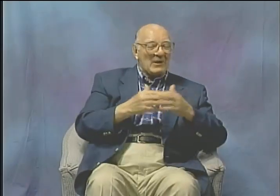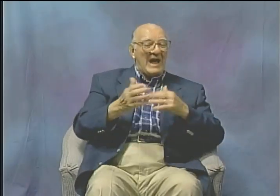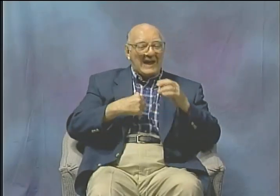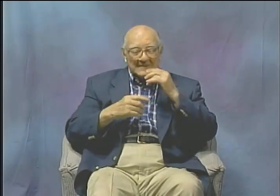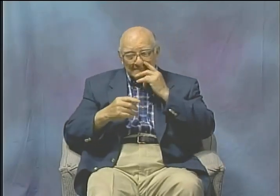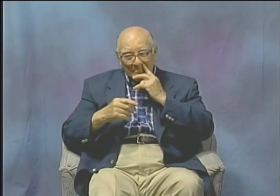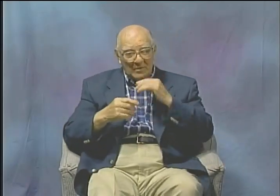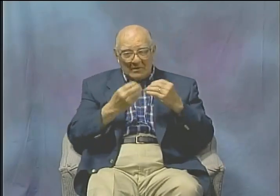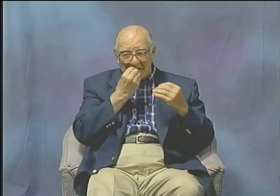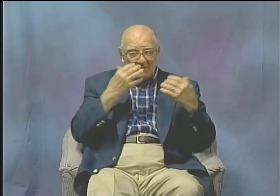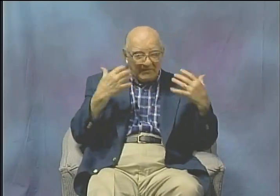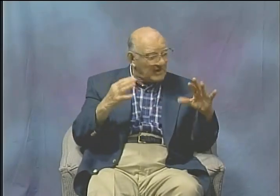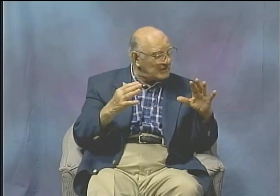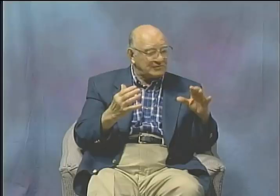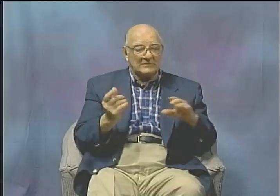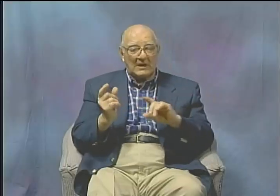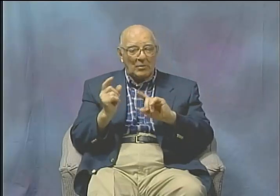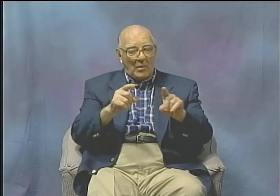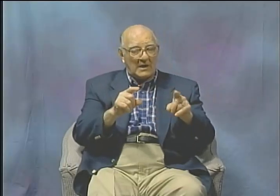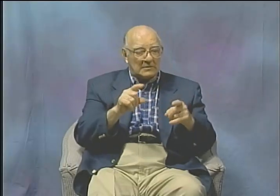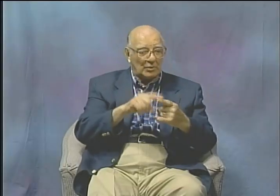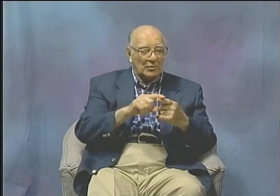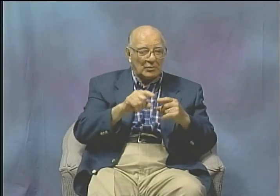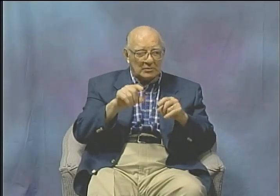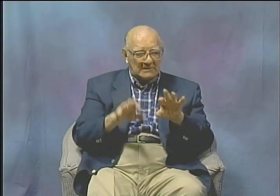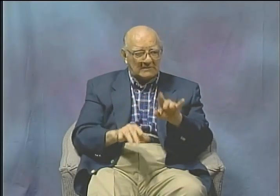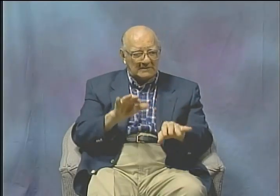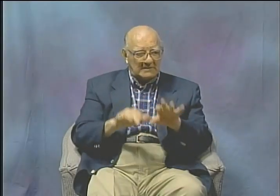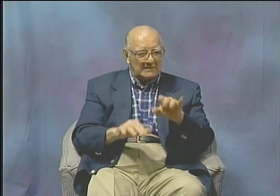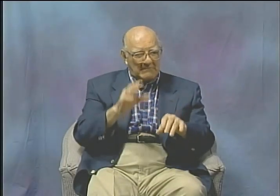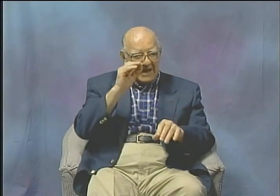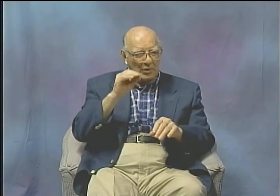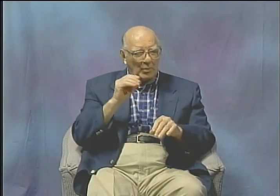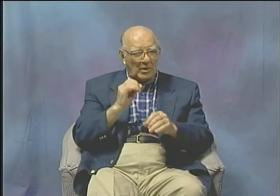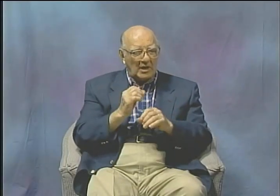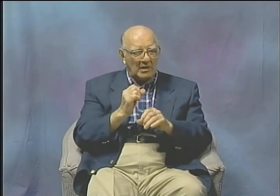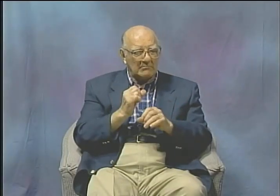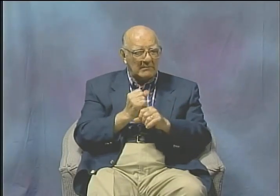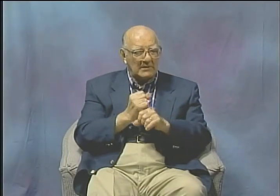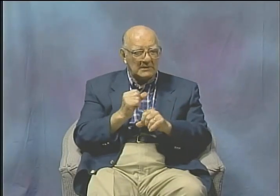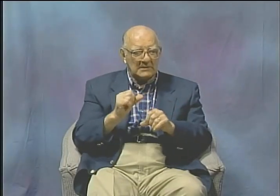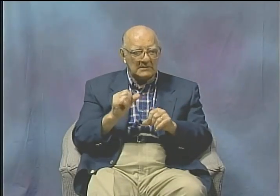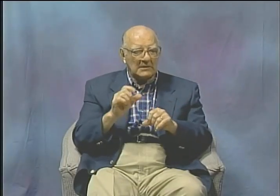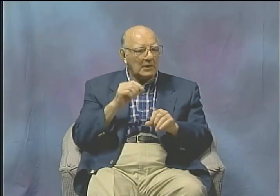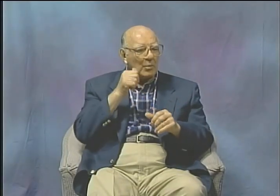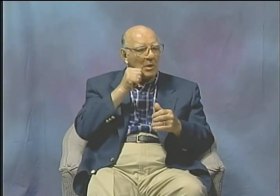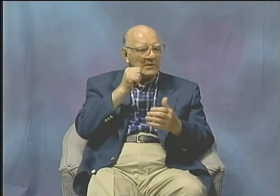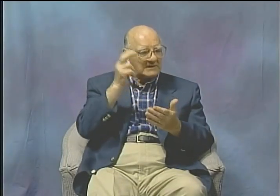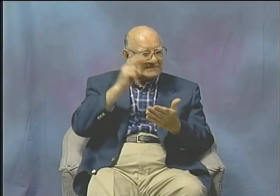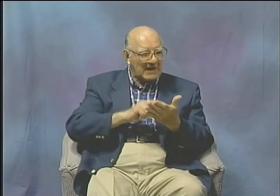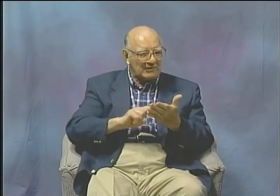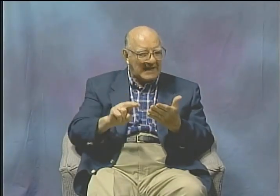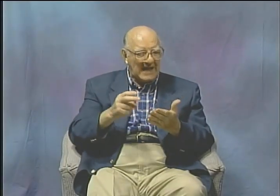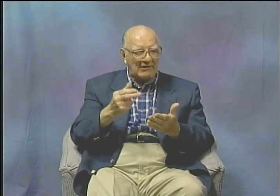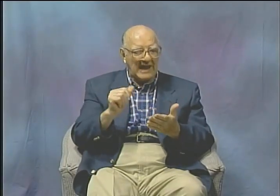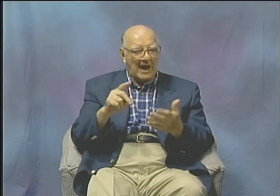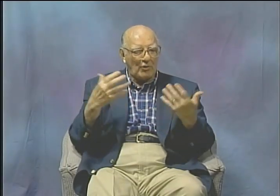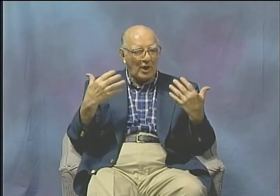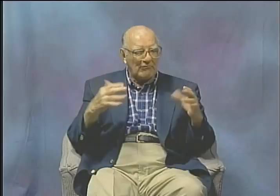Anyway, he finished, and we went to manual. The woman, the secretary, had